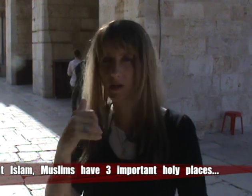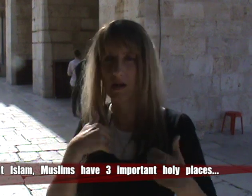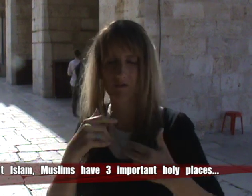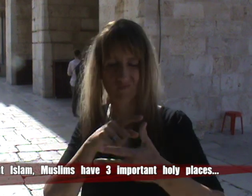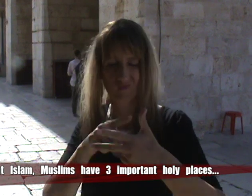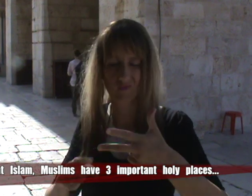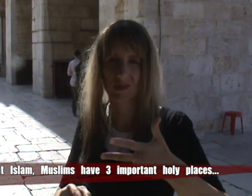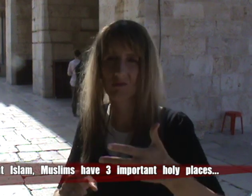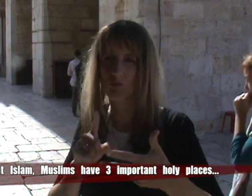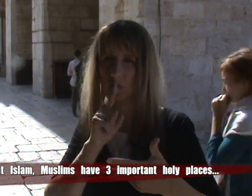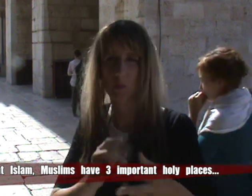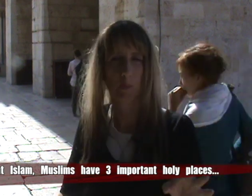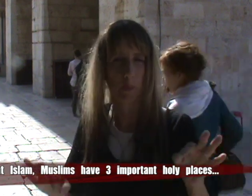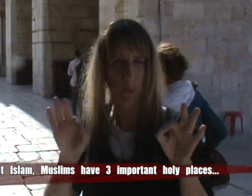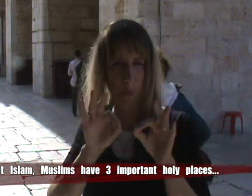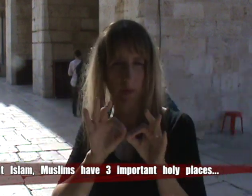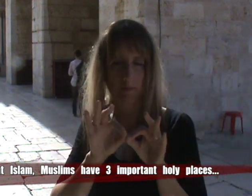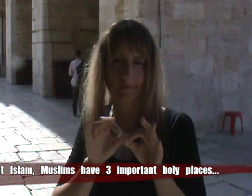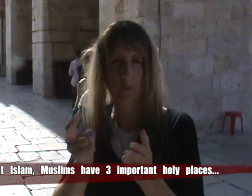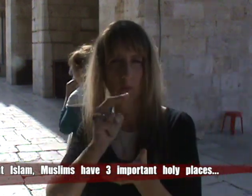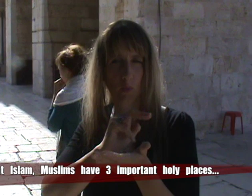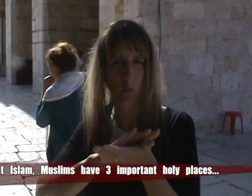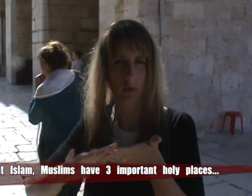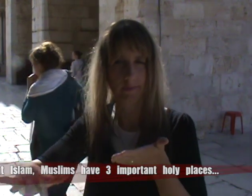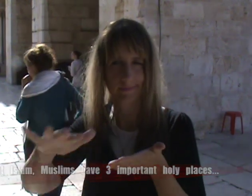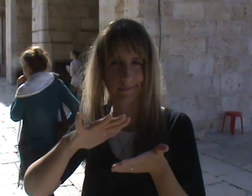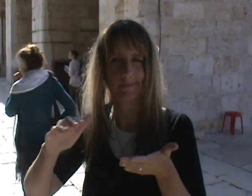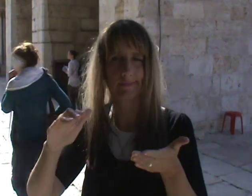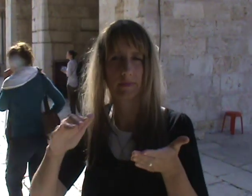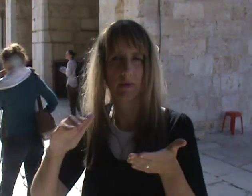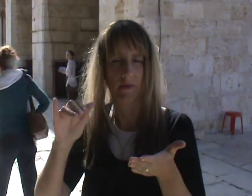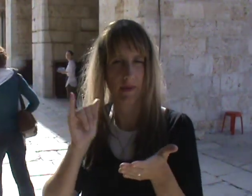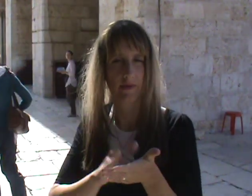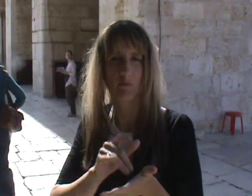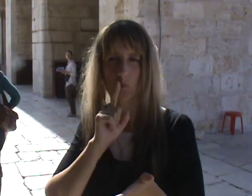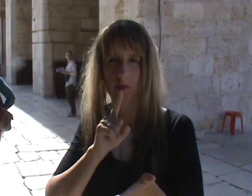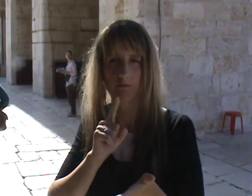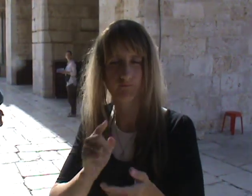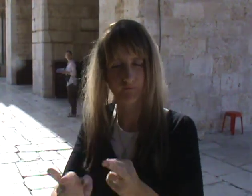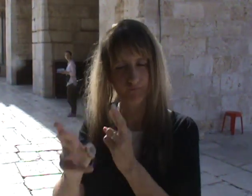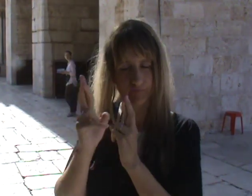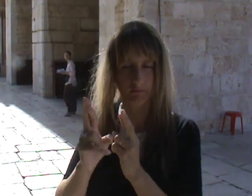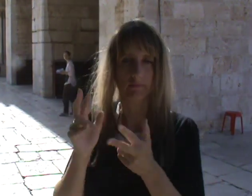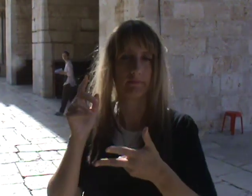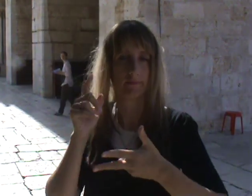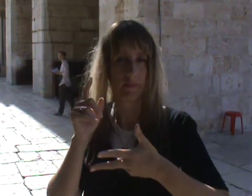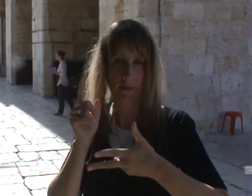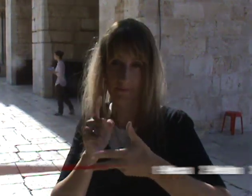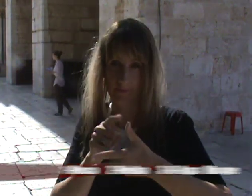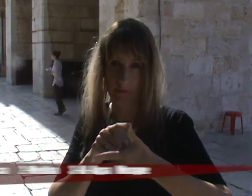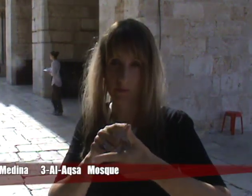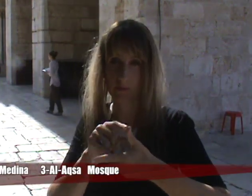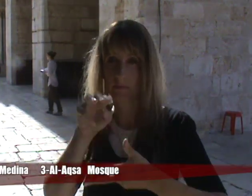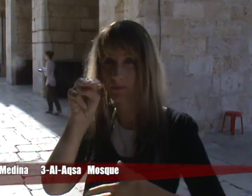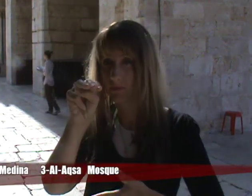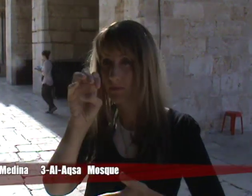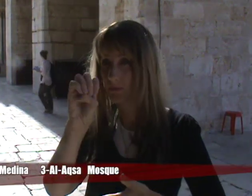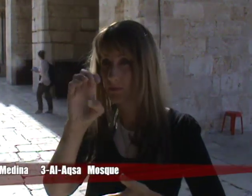they have 3 very important places, holy places, that they really revere. The first